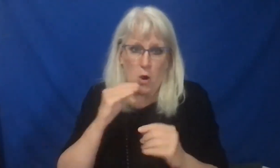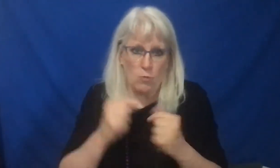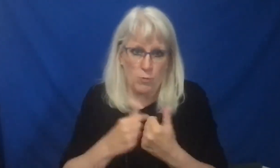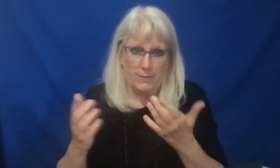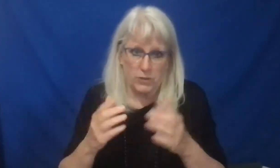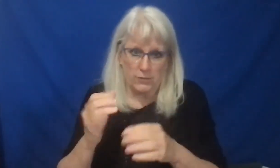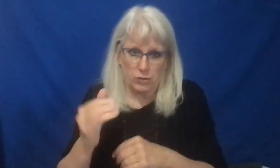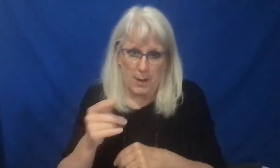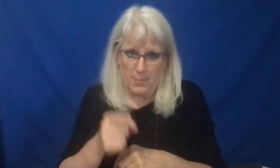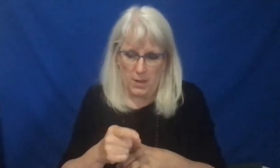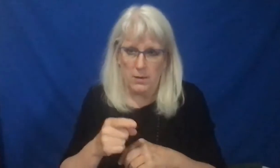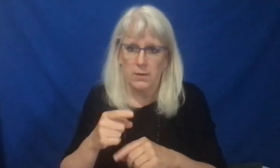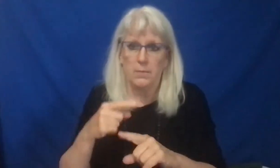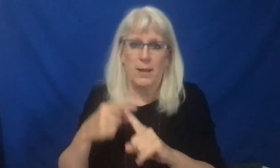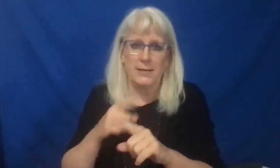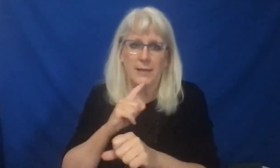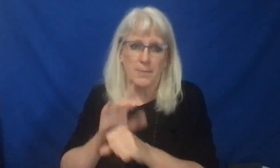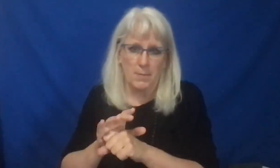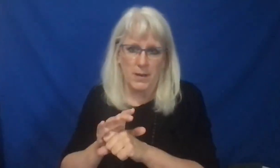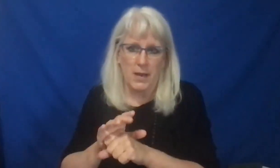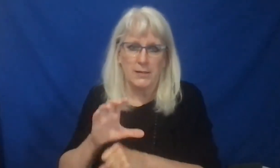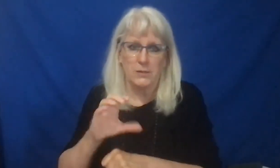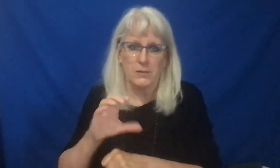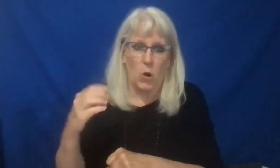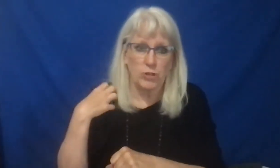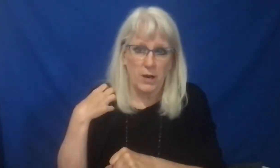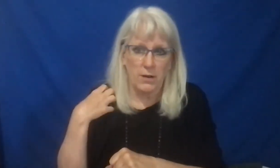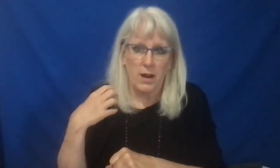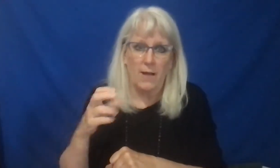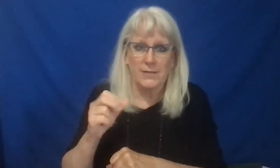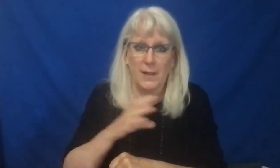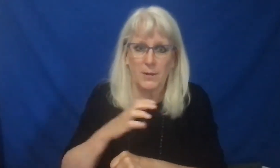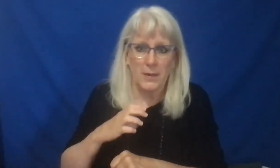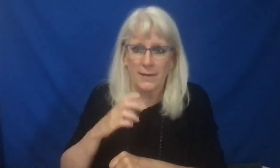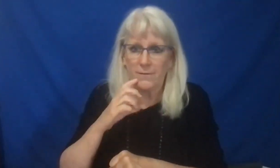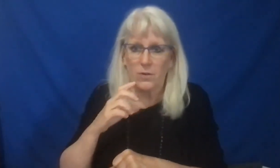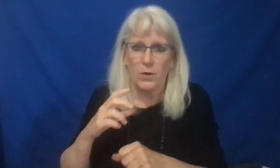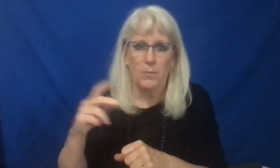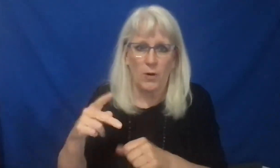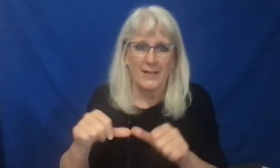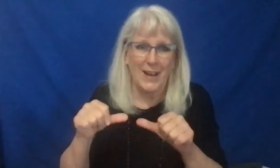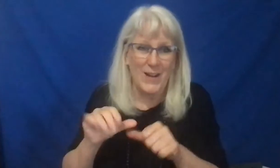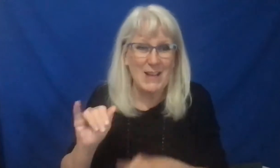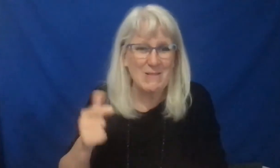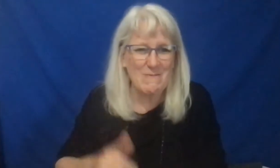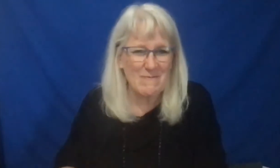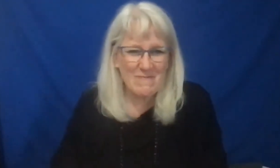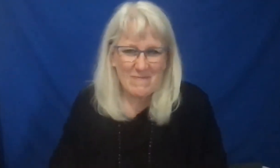have a commitment as co-chair of a subcommittee for Portland area intergroup. This subcommittee is called the New